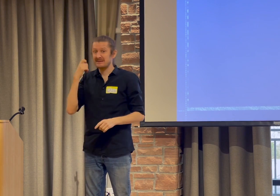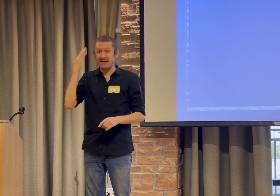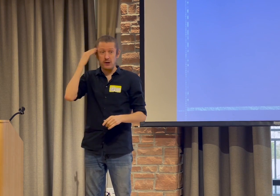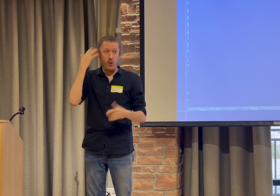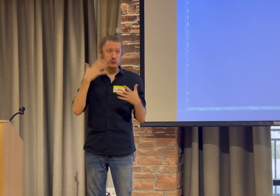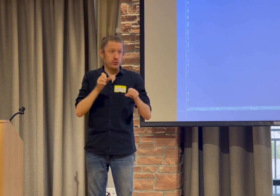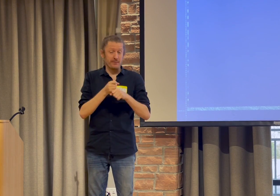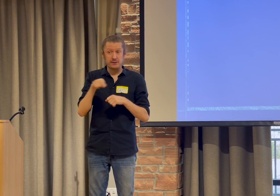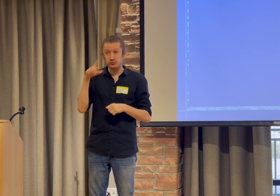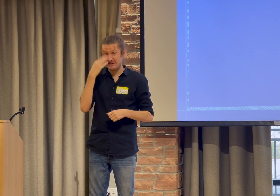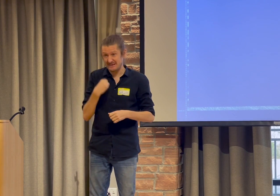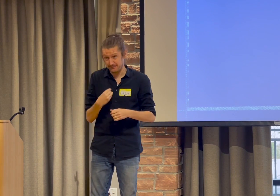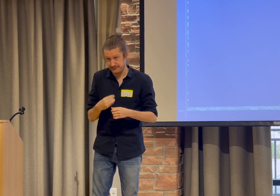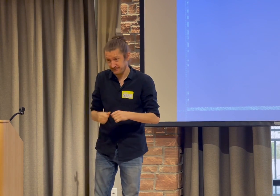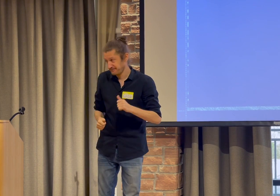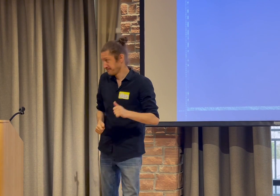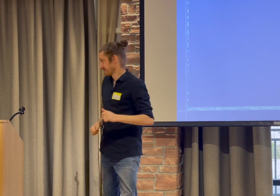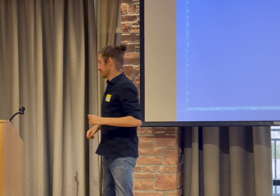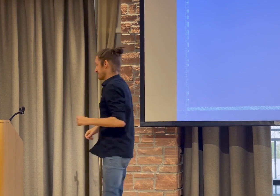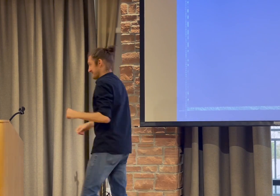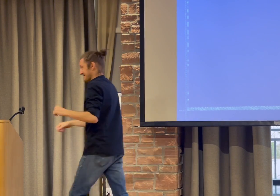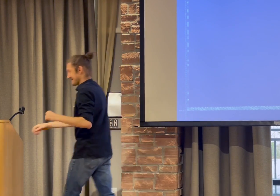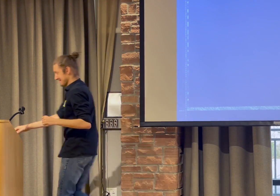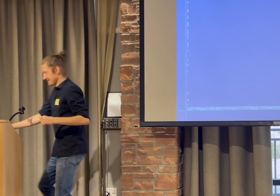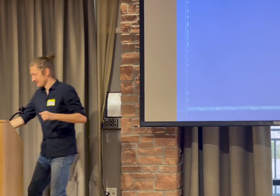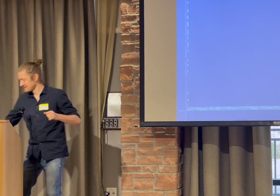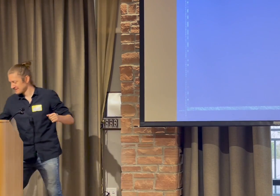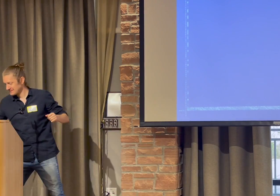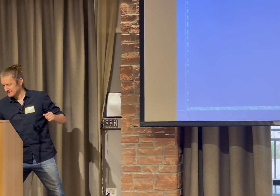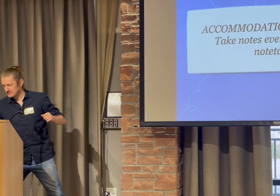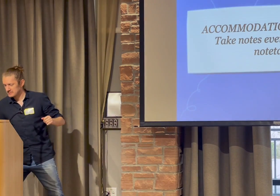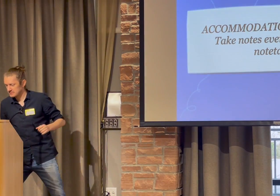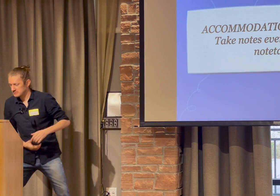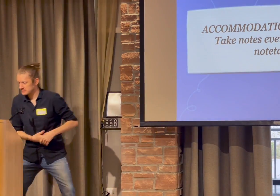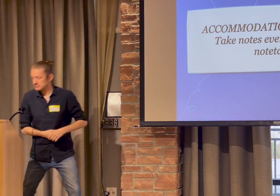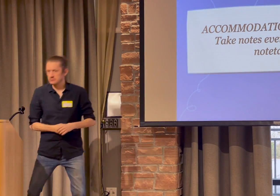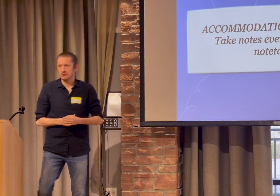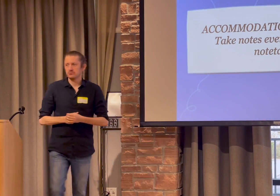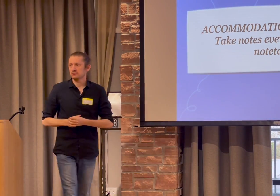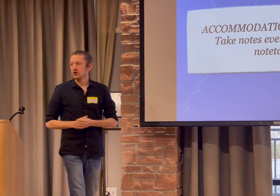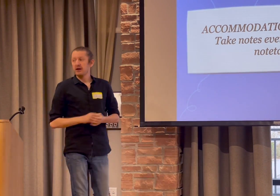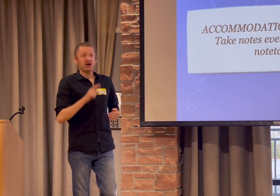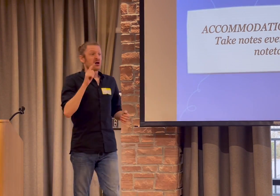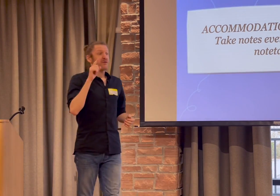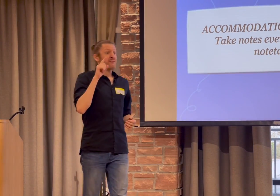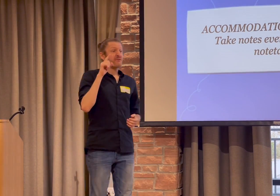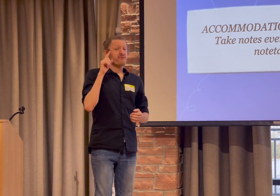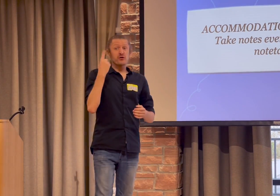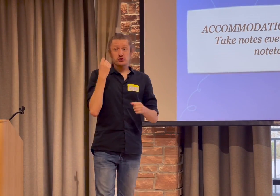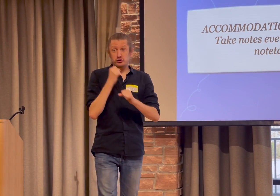email I will send out. So I'm going to summarize some of the key points in this next part so I don't put you to sleep by accident.